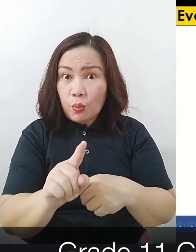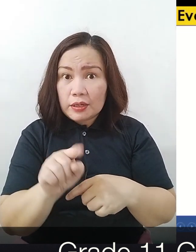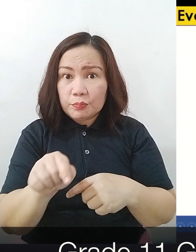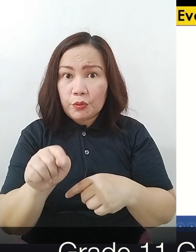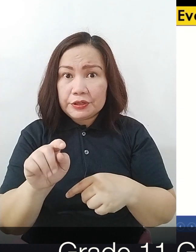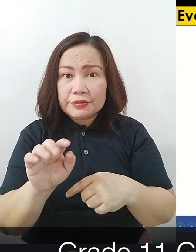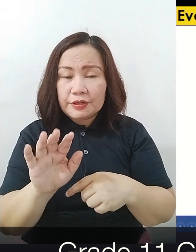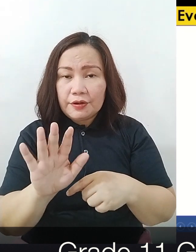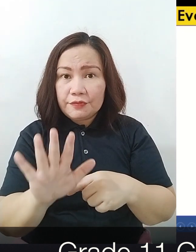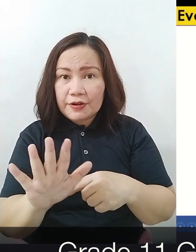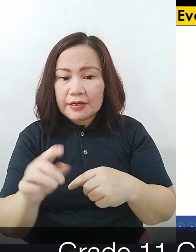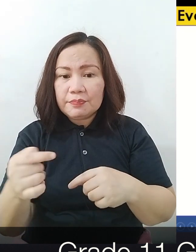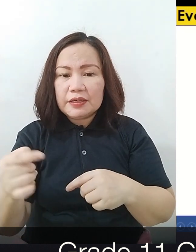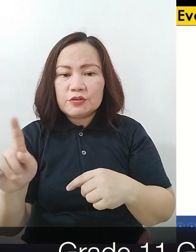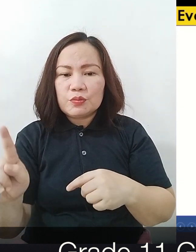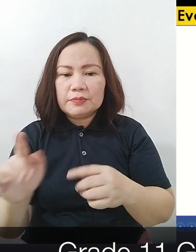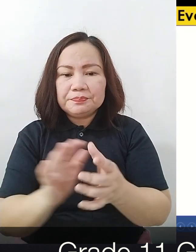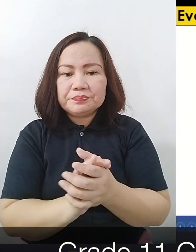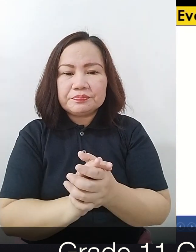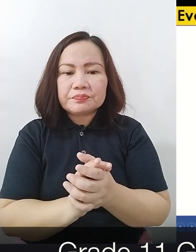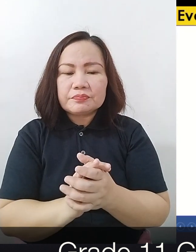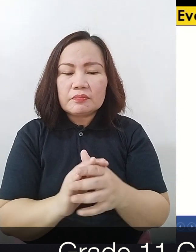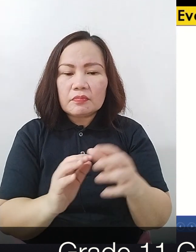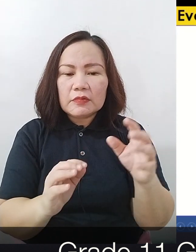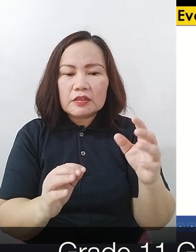2 times 1.5 is 3 plus